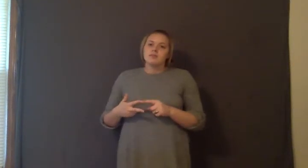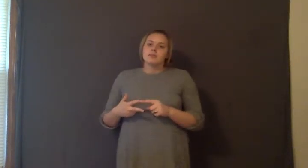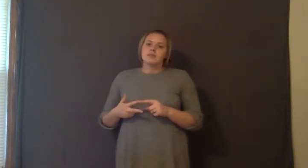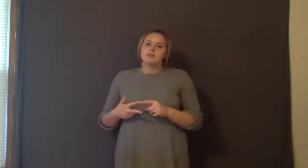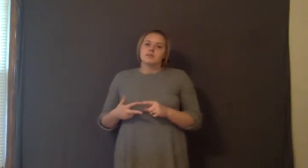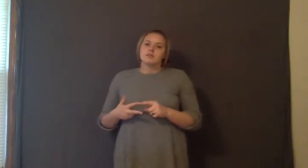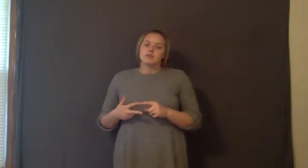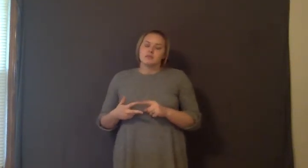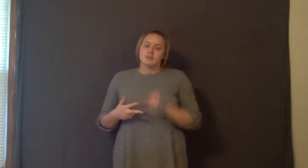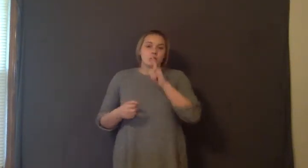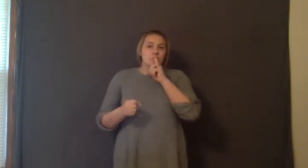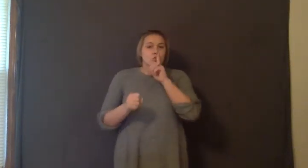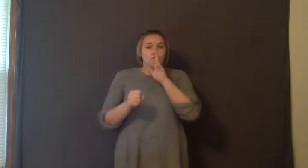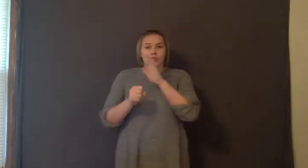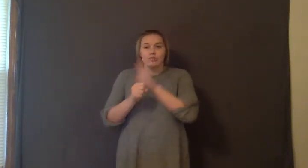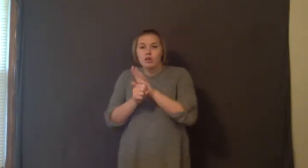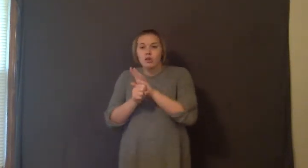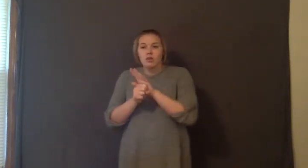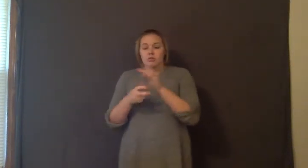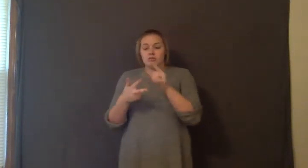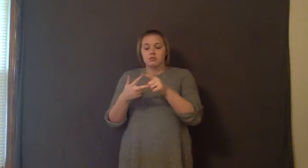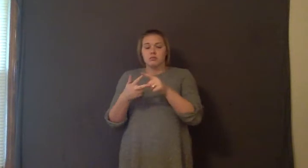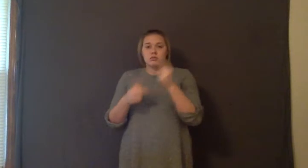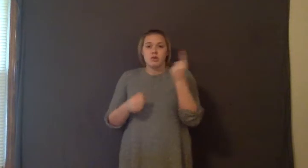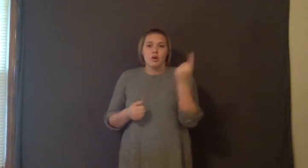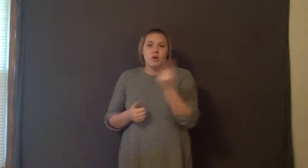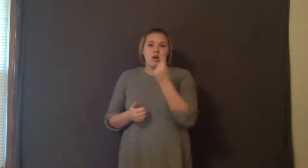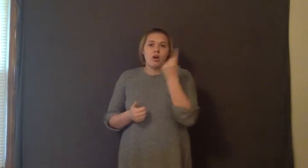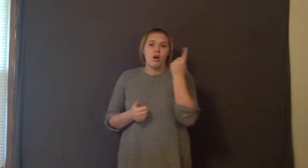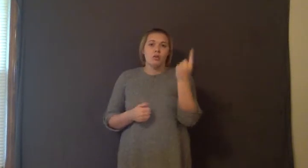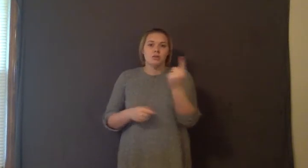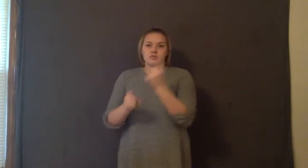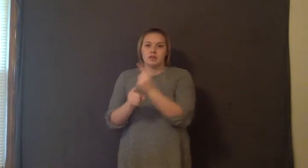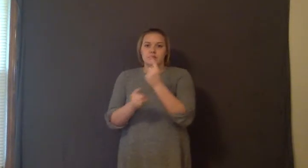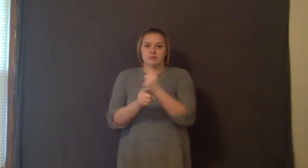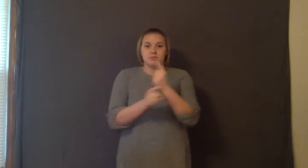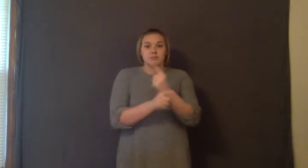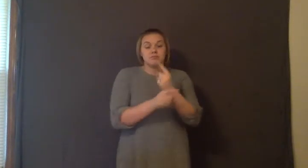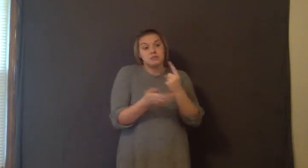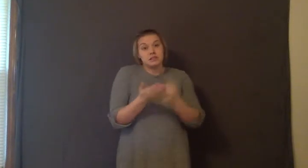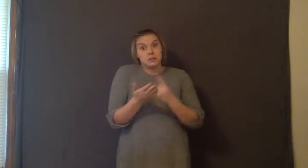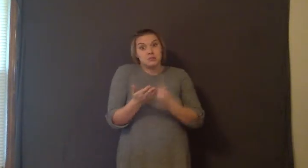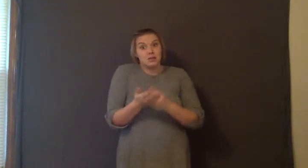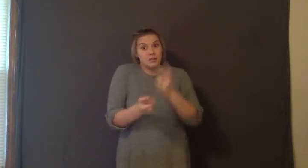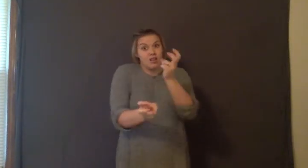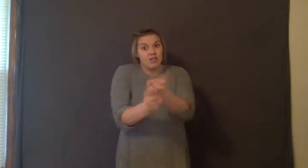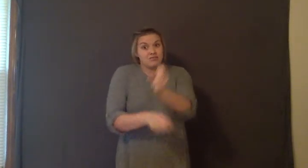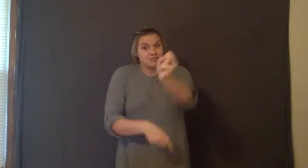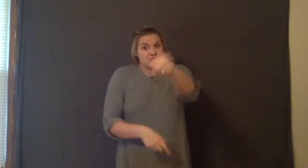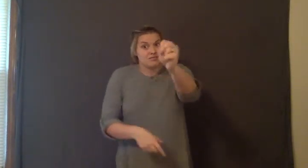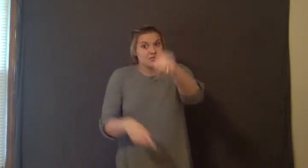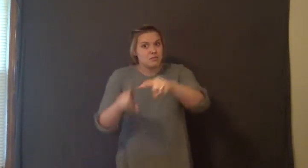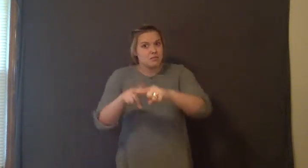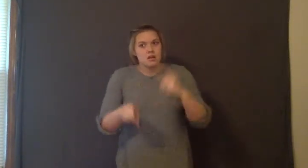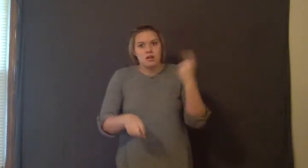that you'll always do the right thing, even when the right thing is the hard thing." And I thought about it, and I said, "Yes, Mama, I'll do